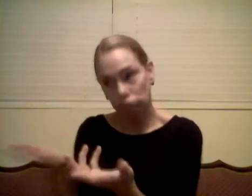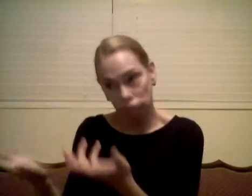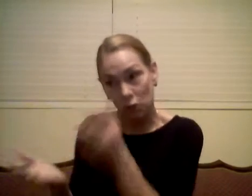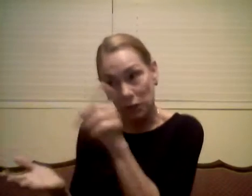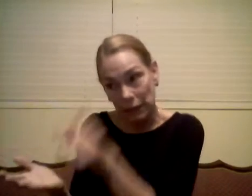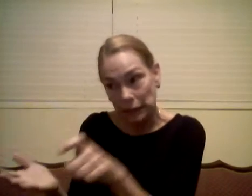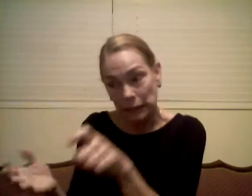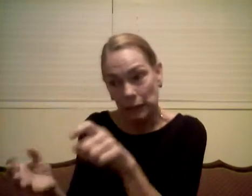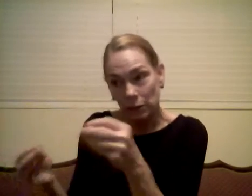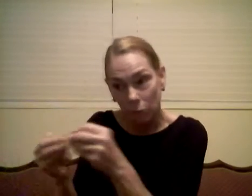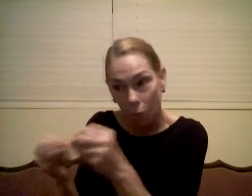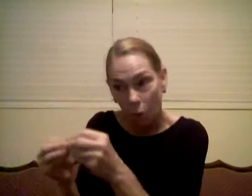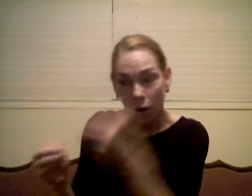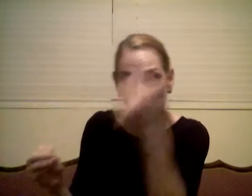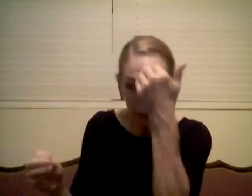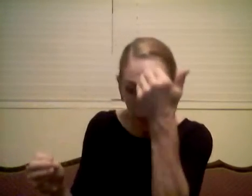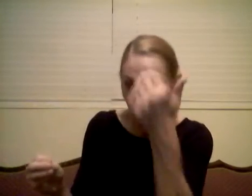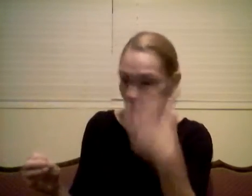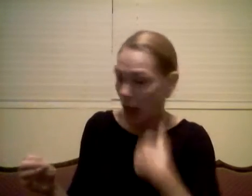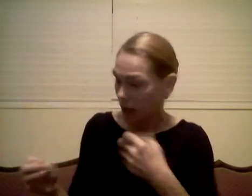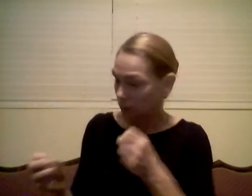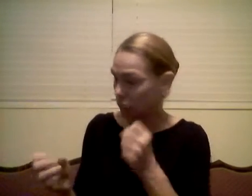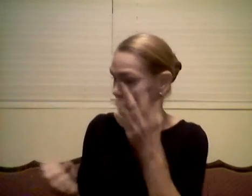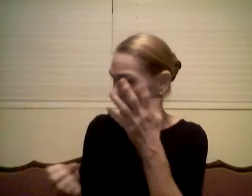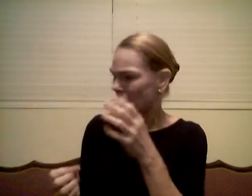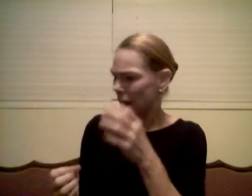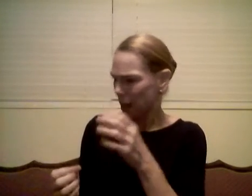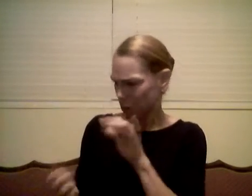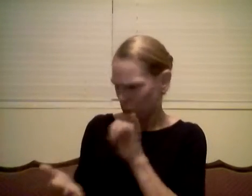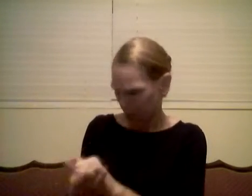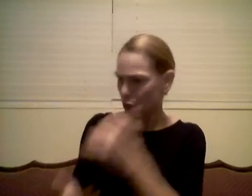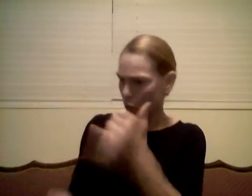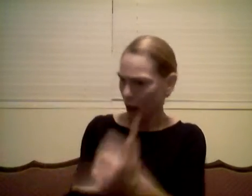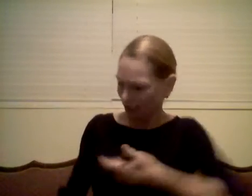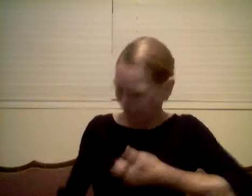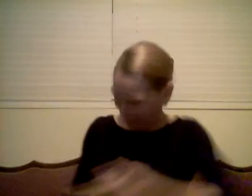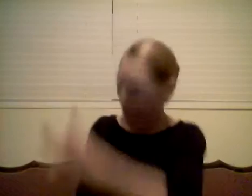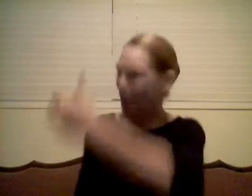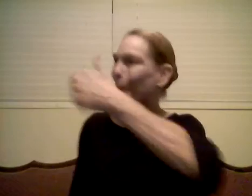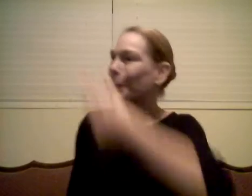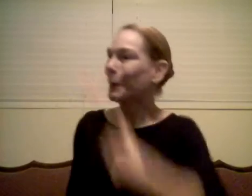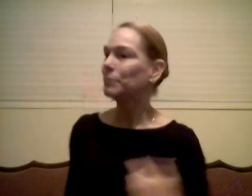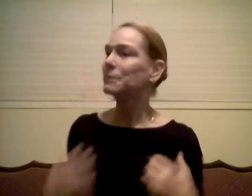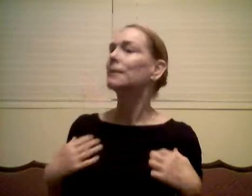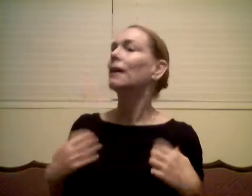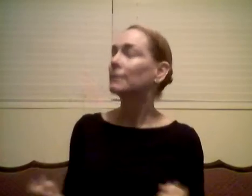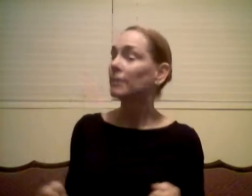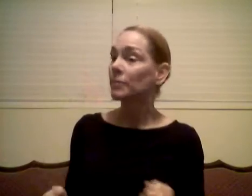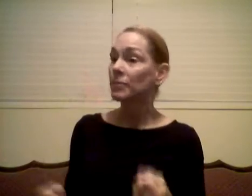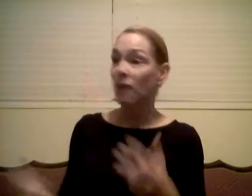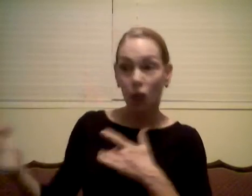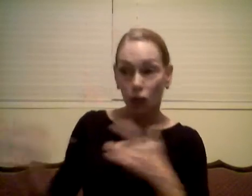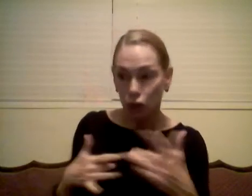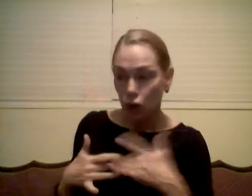why I'm the perfect match for this position, and that's why you should hire me. And if they do have concerns, you've given them an opportunity to let